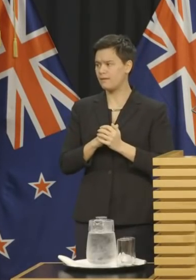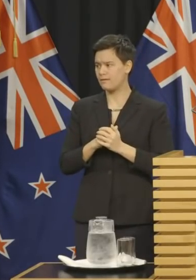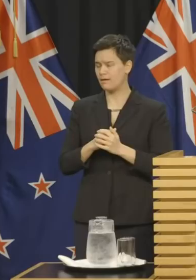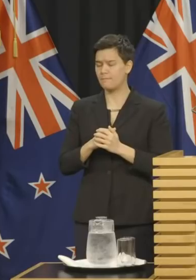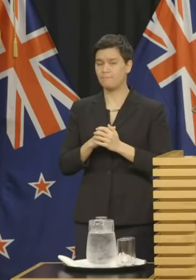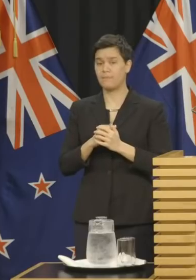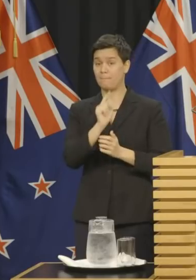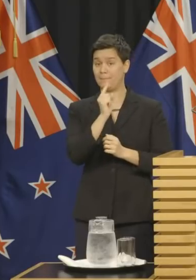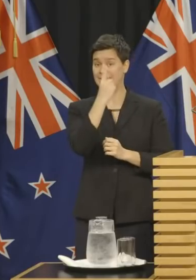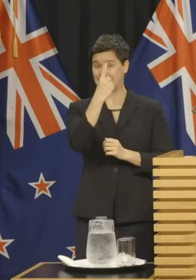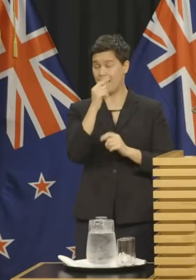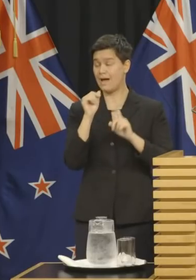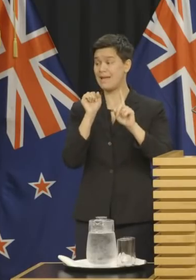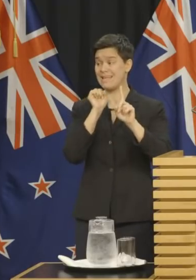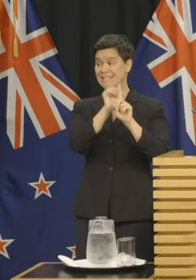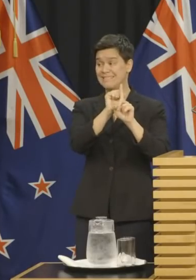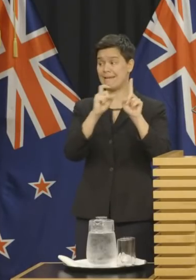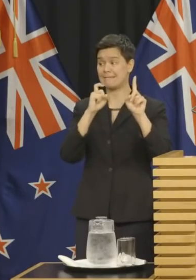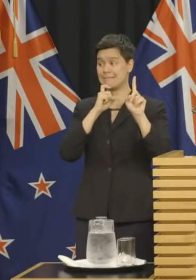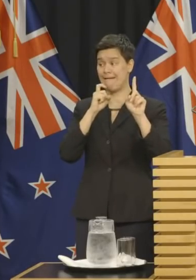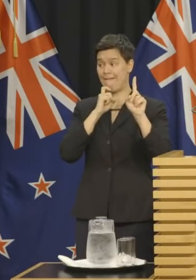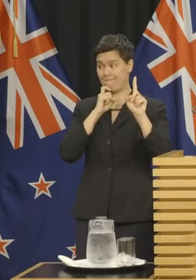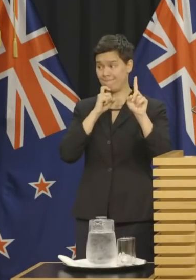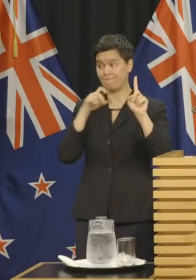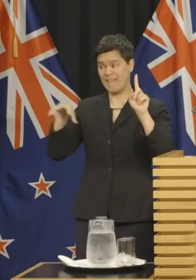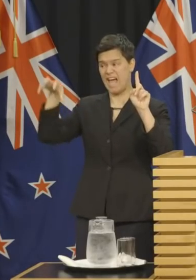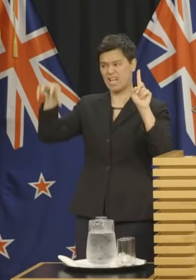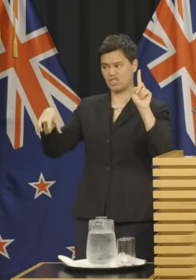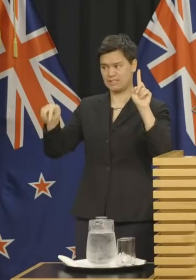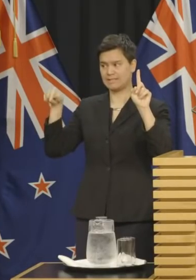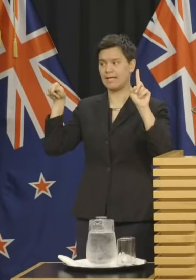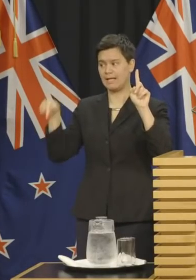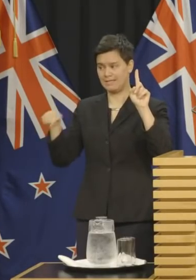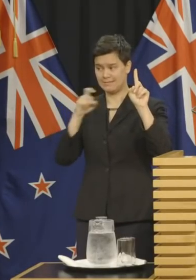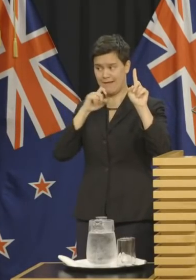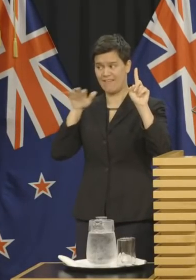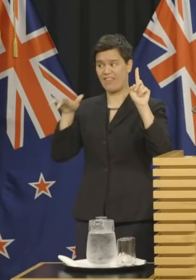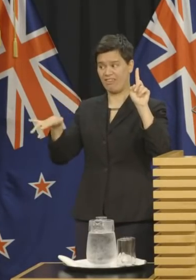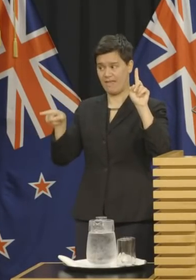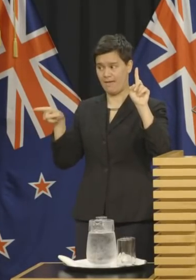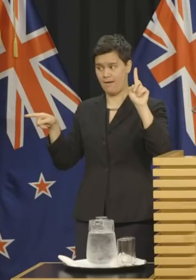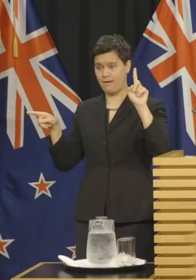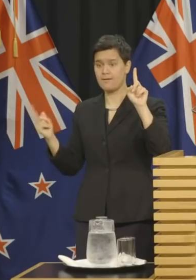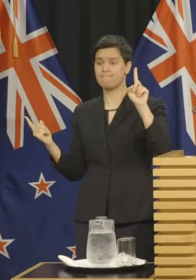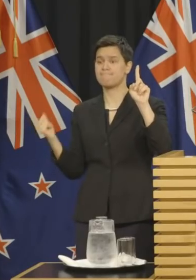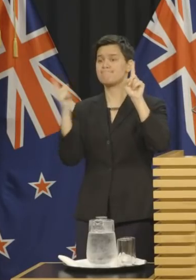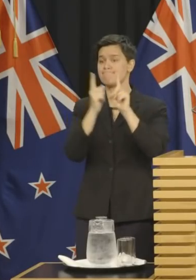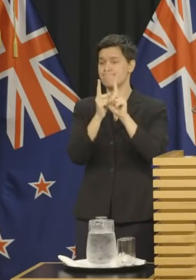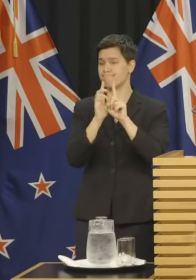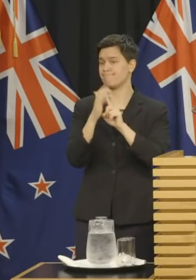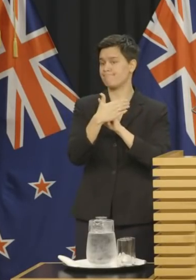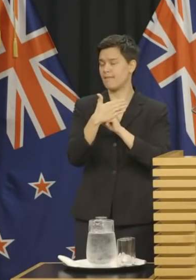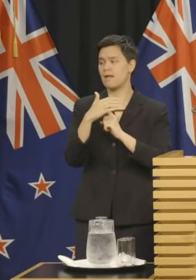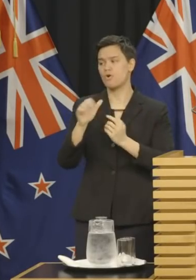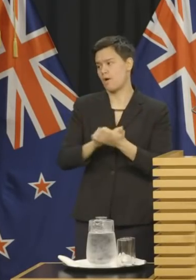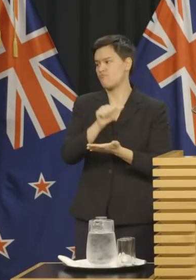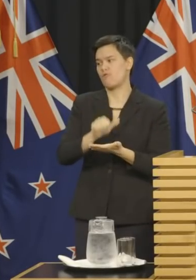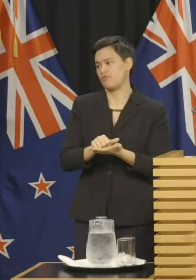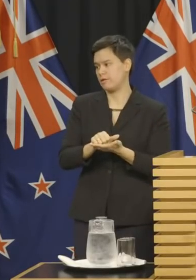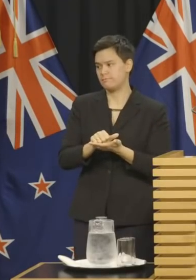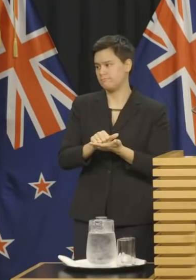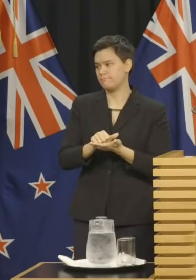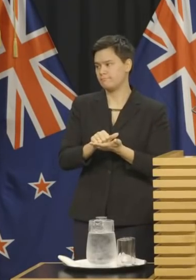been in one of his agencies, has had a relationship with the minister that I consider entirely inappropriate under those circumstances